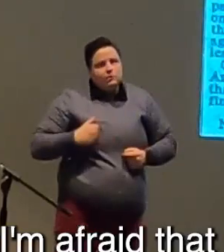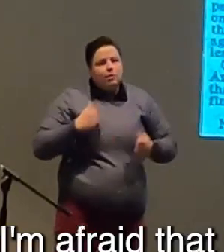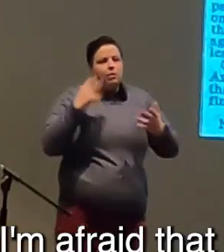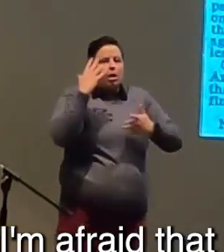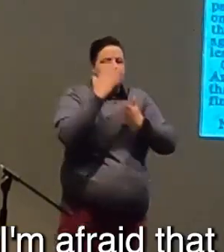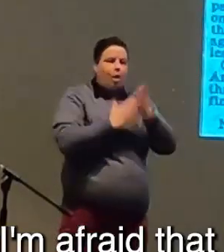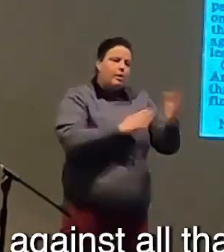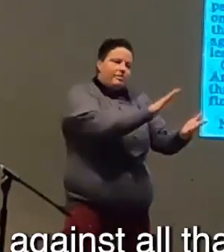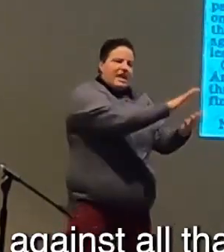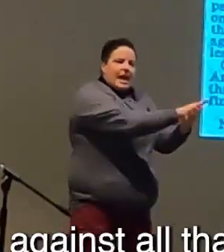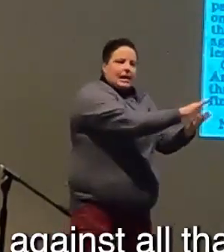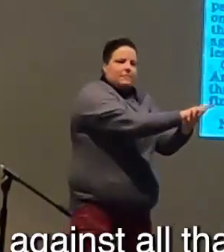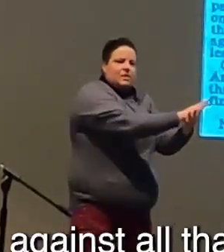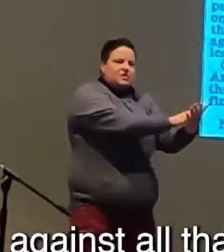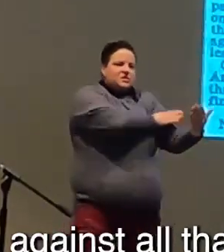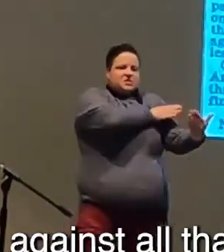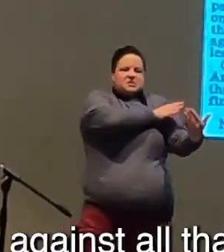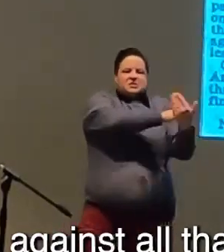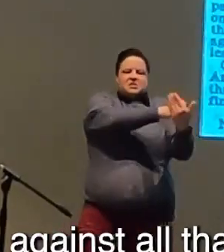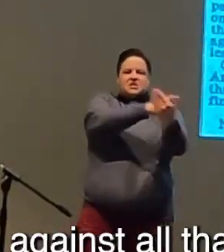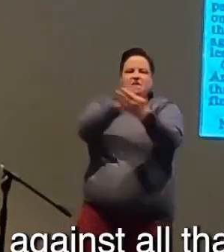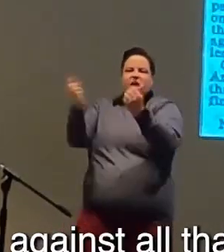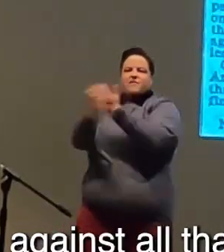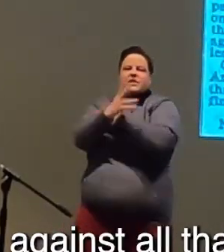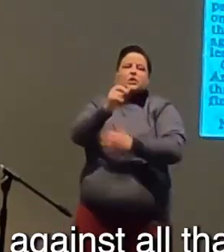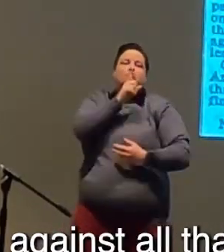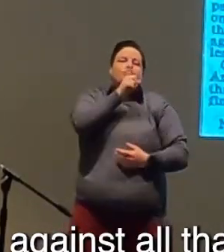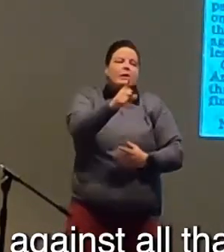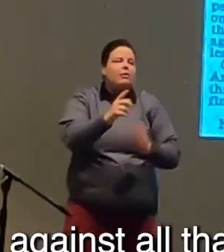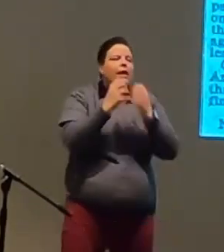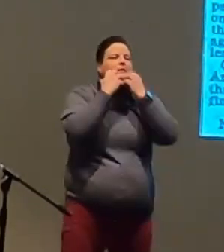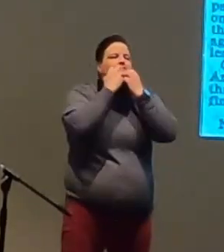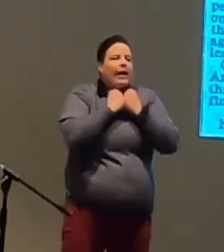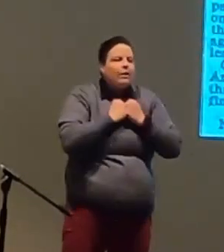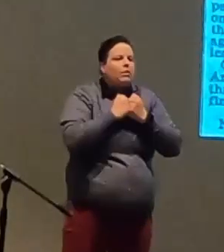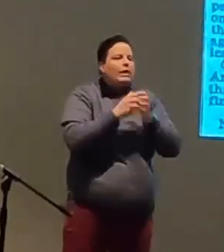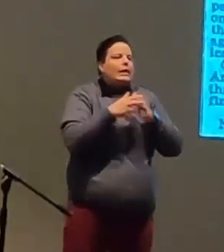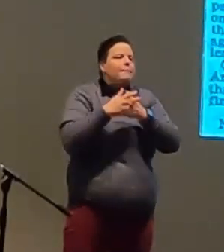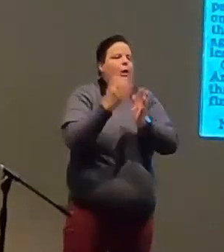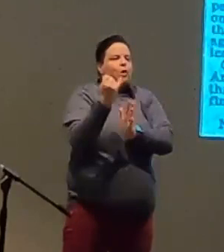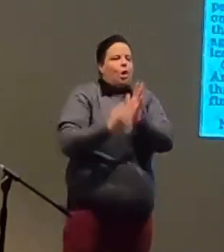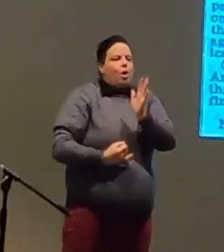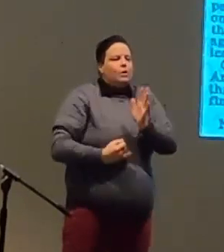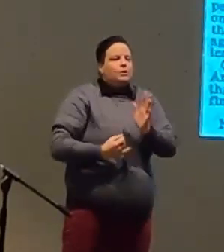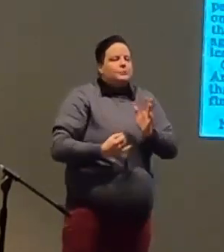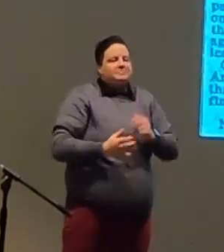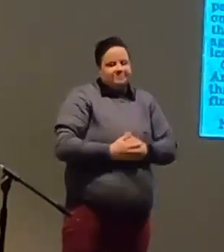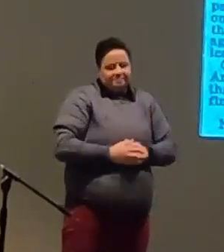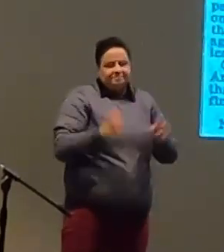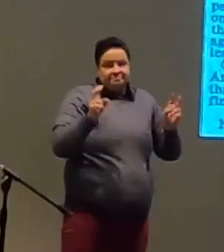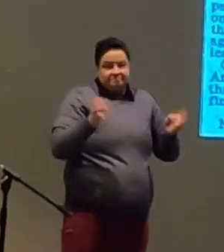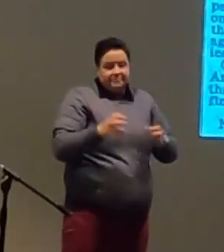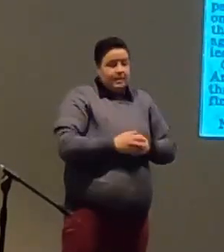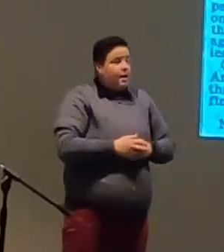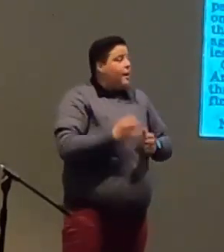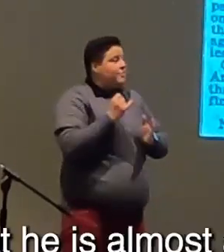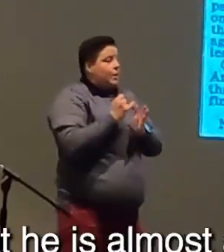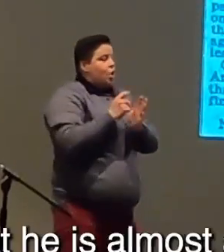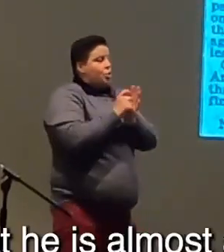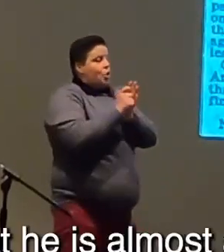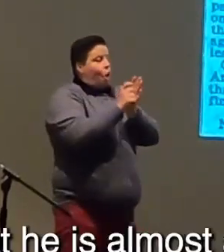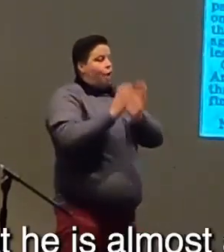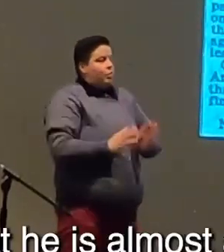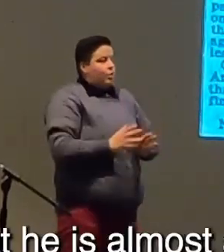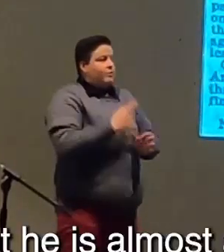part of the Academy is against all that is real and vital in American art," end quote. And then the author ends it by saying